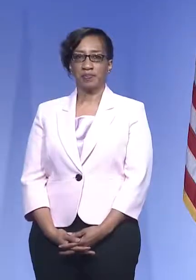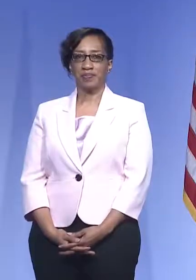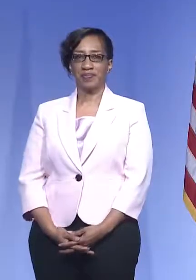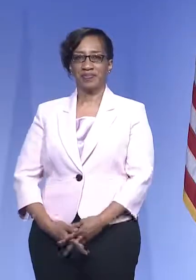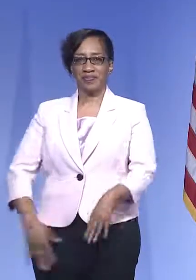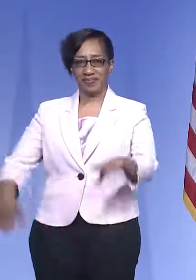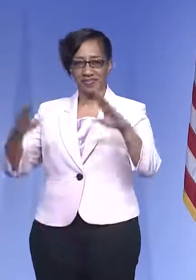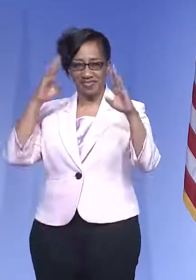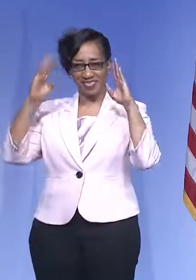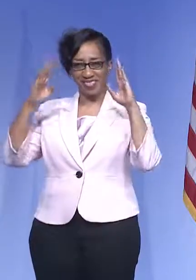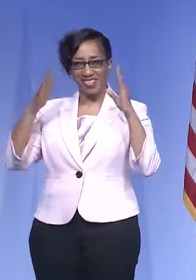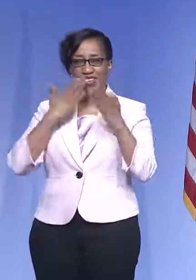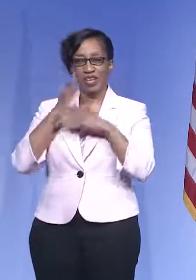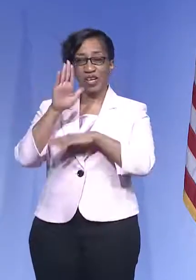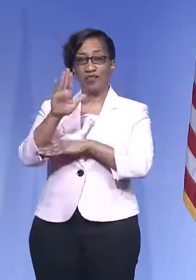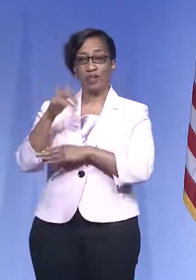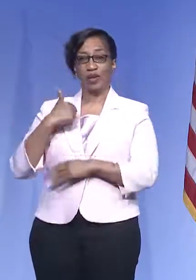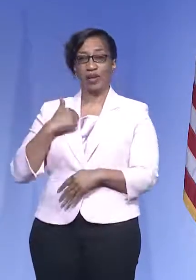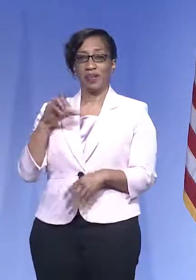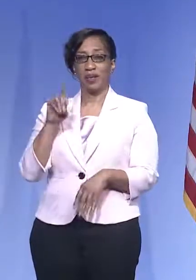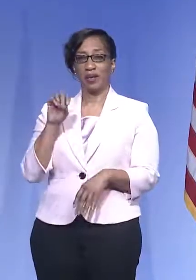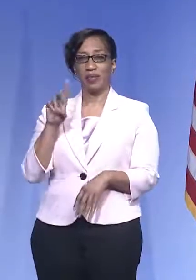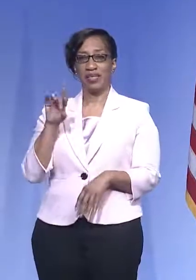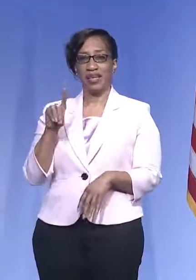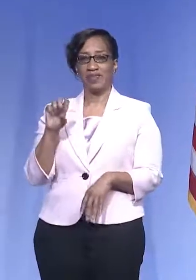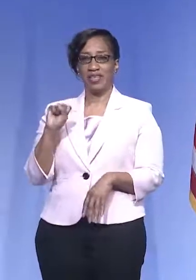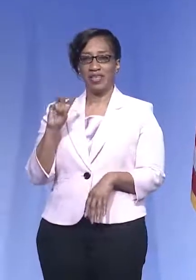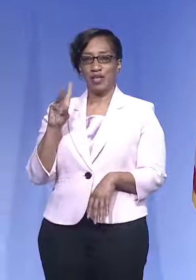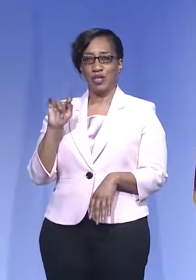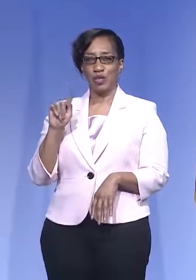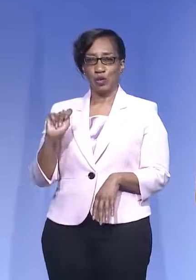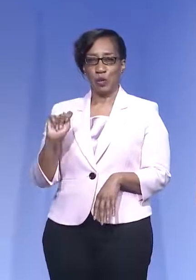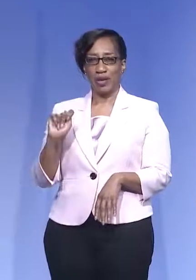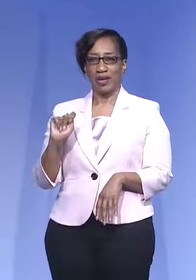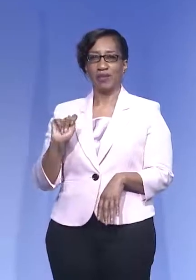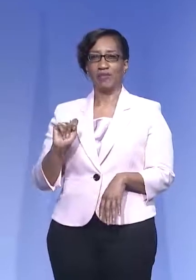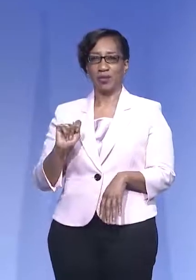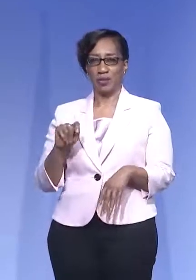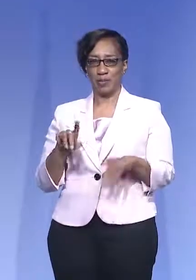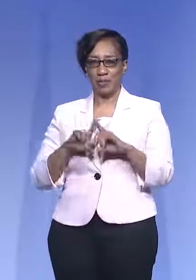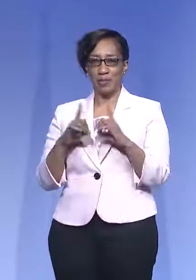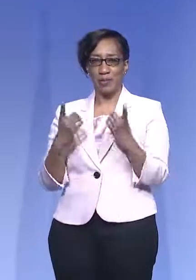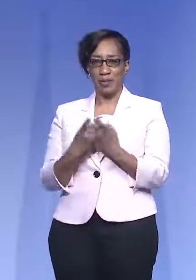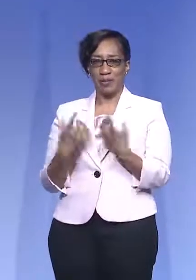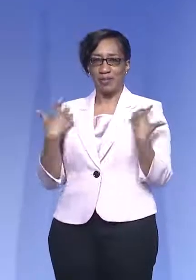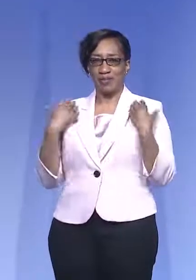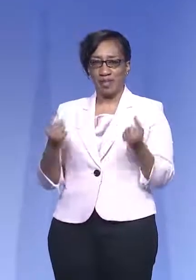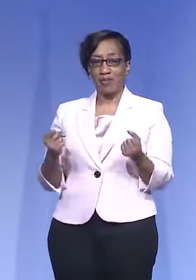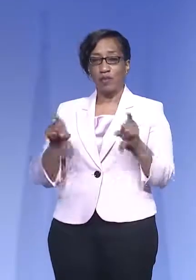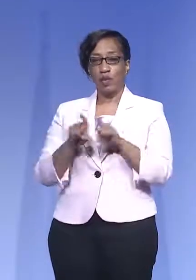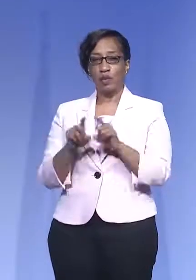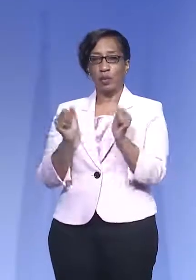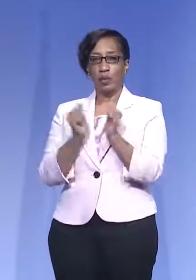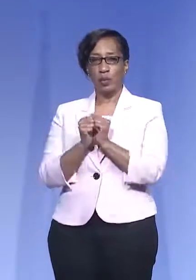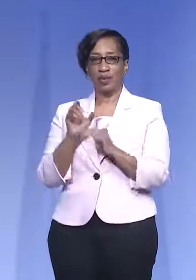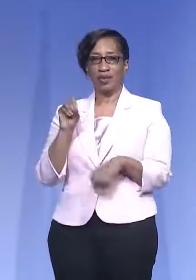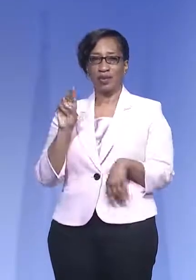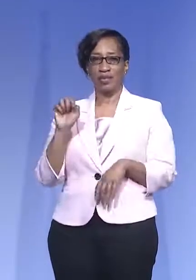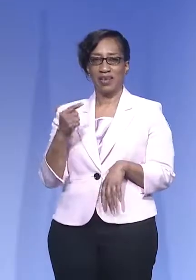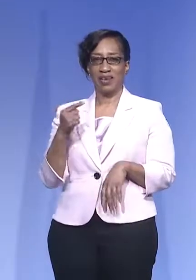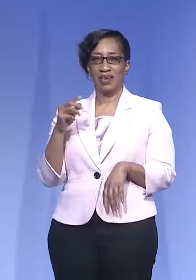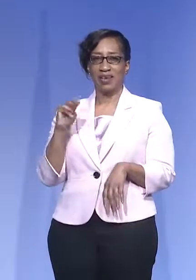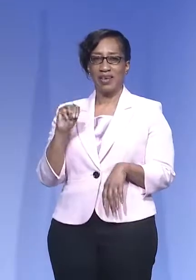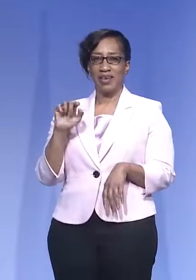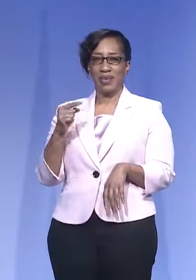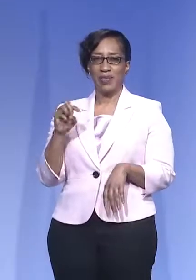Good afternoon. I'm David Sweat, Deputy Director, Shelby County Health Department, joined once again by Chief Doug McGowen from the City of Memphis. Welcome to the City of Memphis